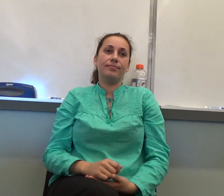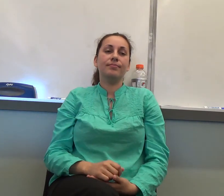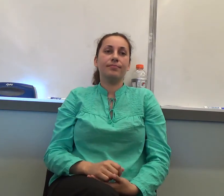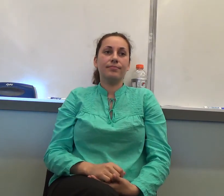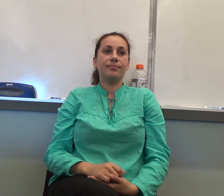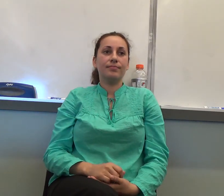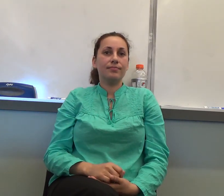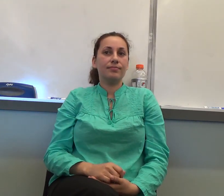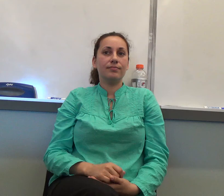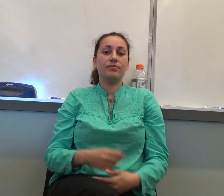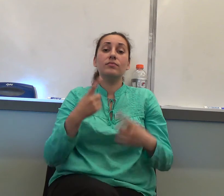Let's do another one.